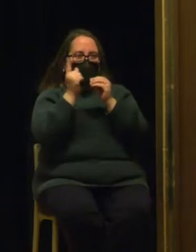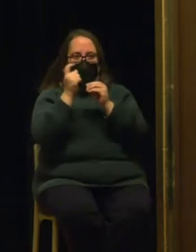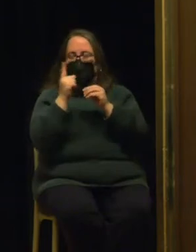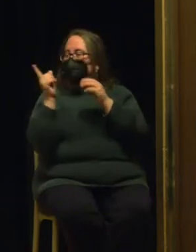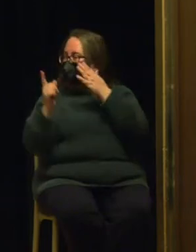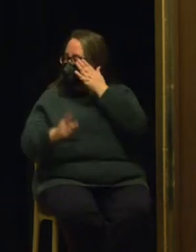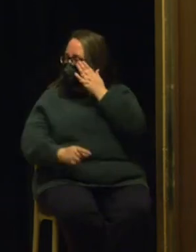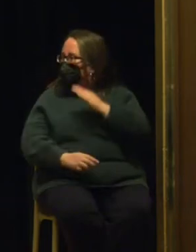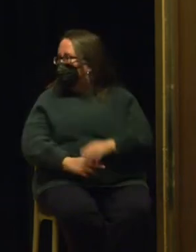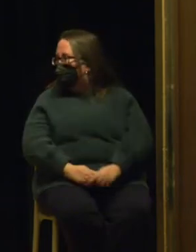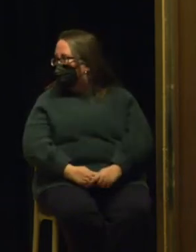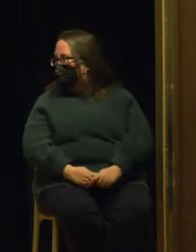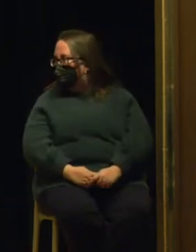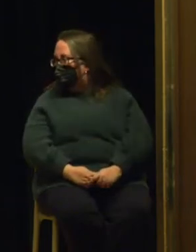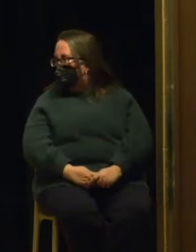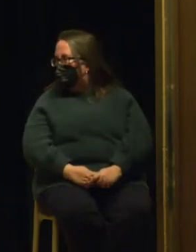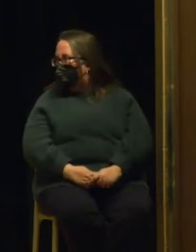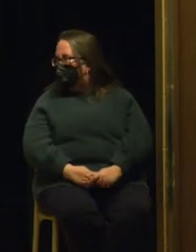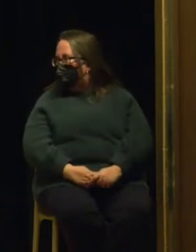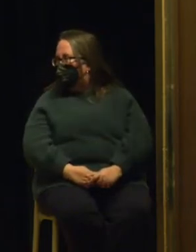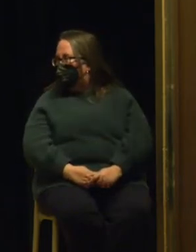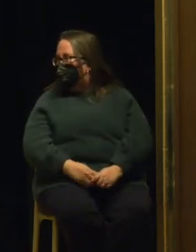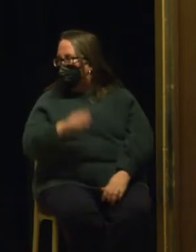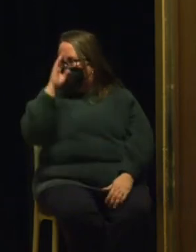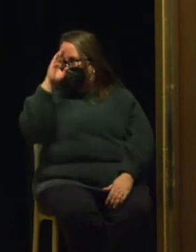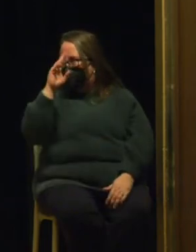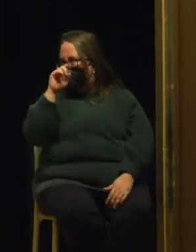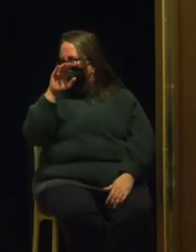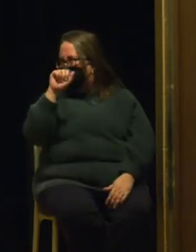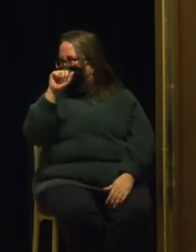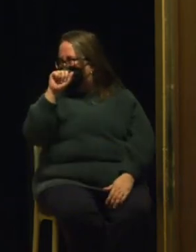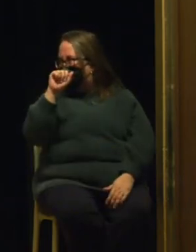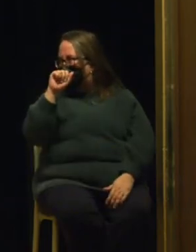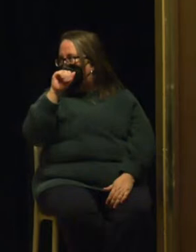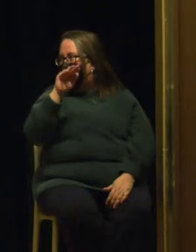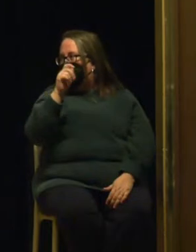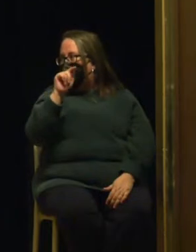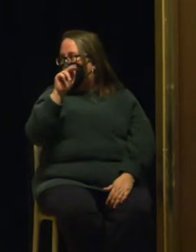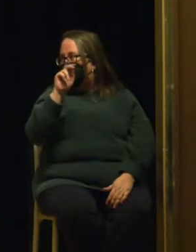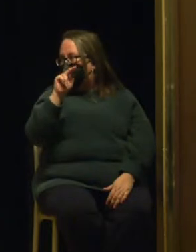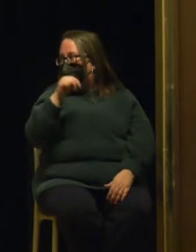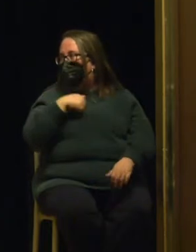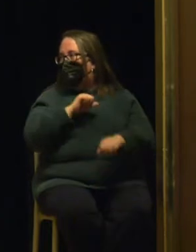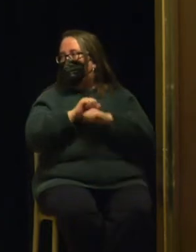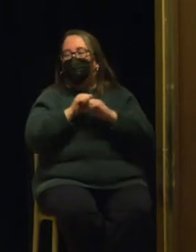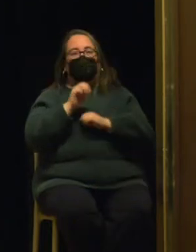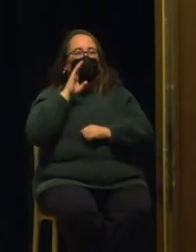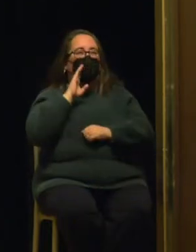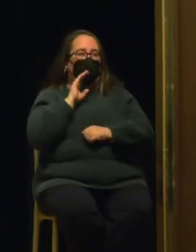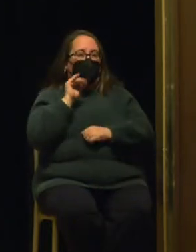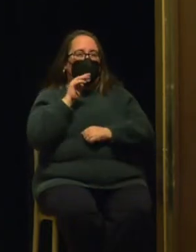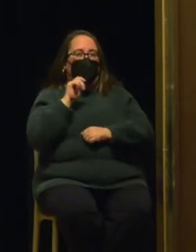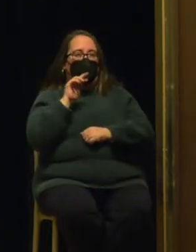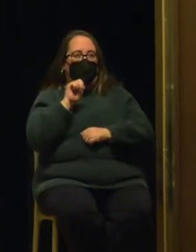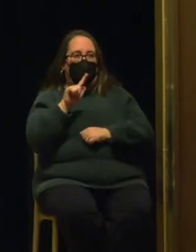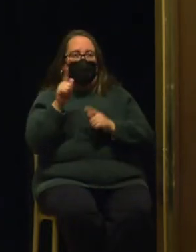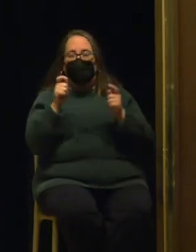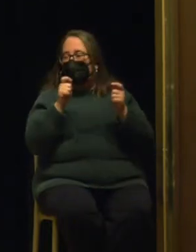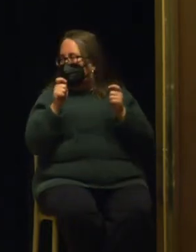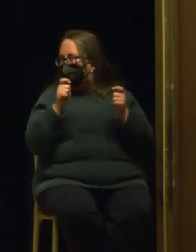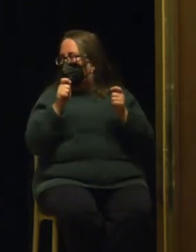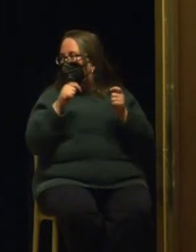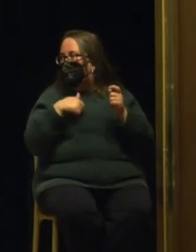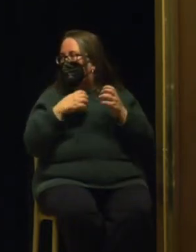question. Hi, Debra. I'm Walt Pearson. I work with Brown Capital Management, so I have a